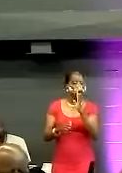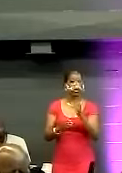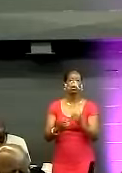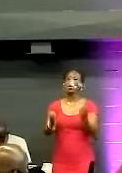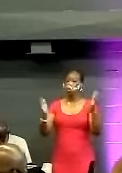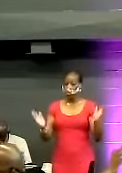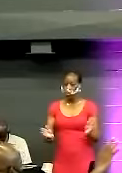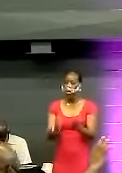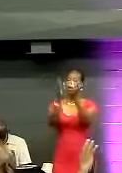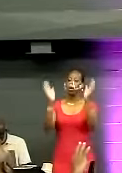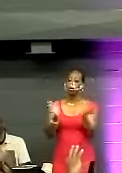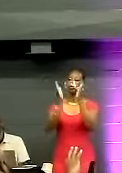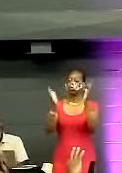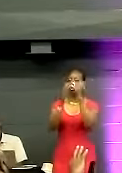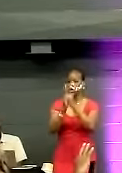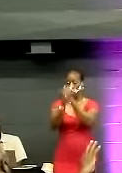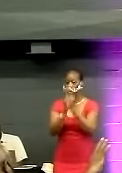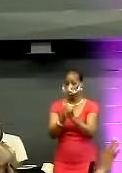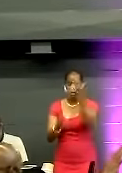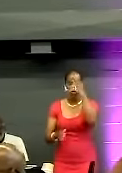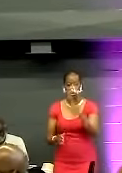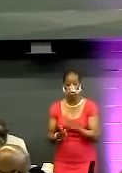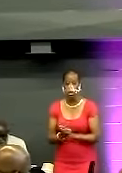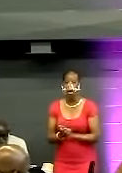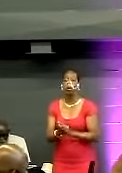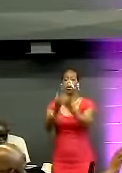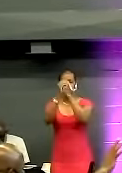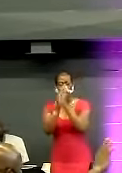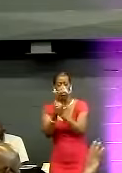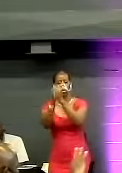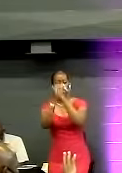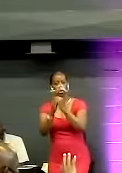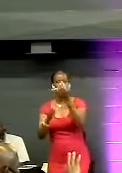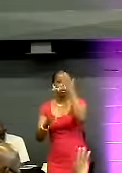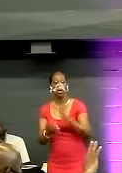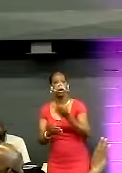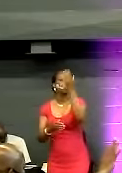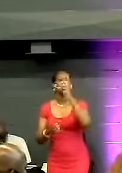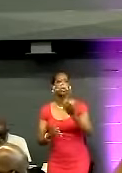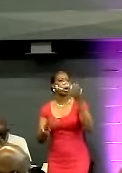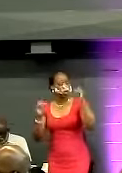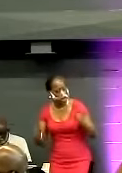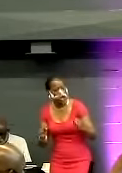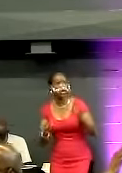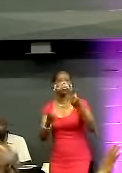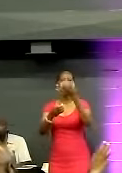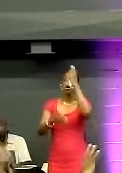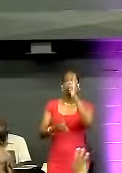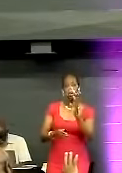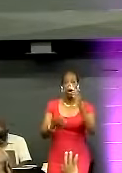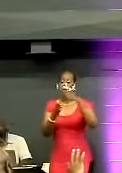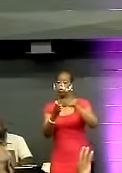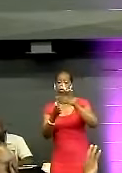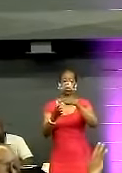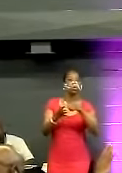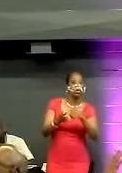just worship God. With the fruit of your lips, just worship God. God, you're able. God, you're awesome. God, I love you. God, I